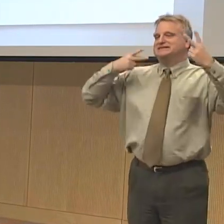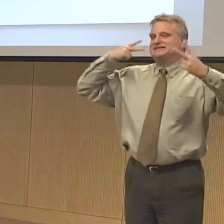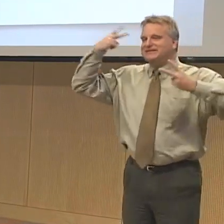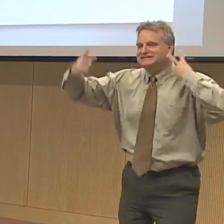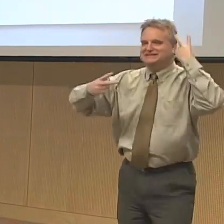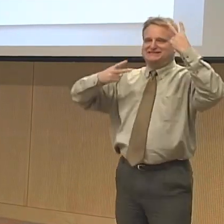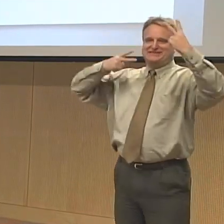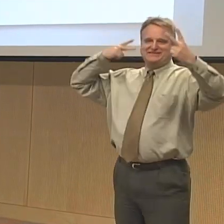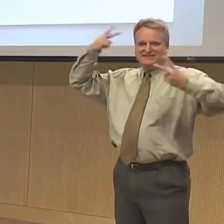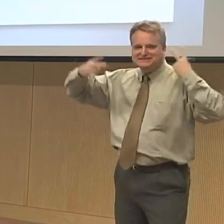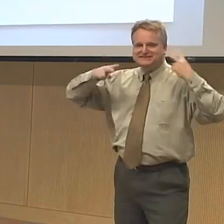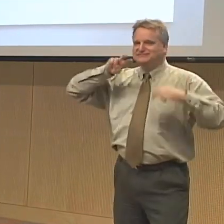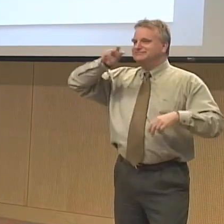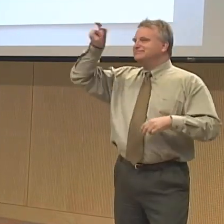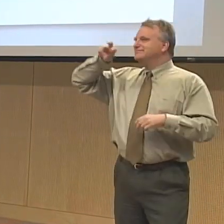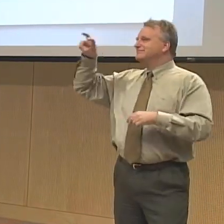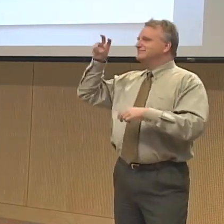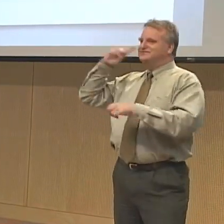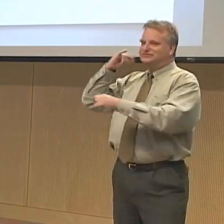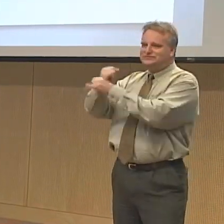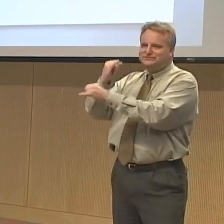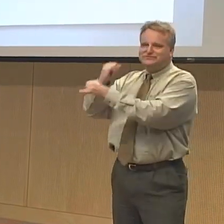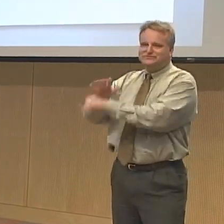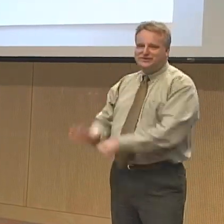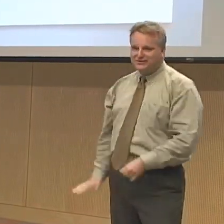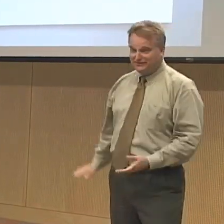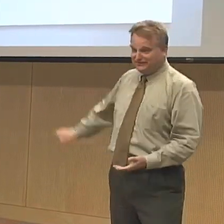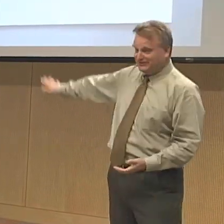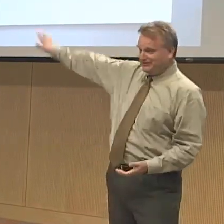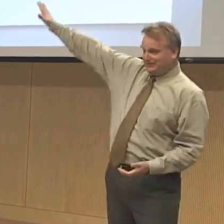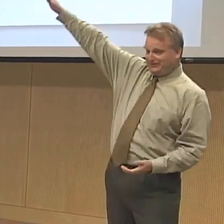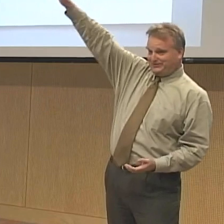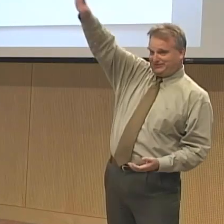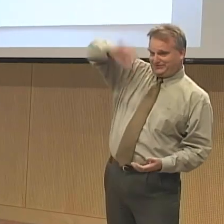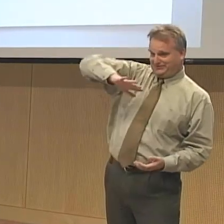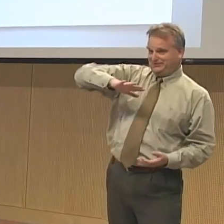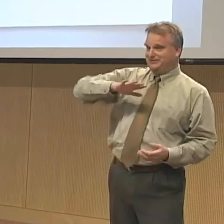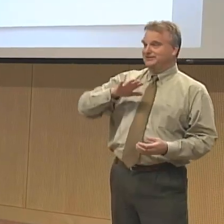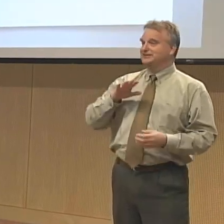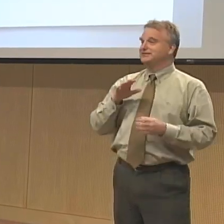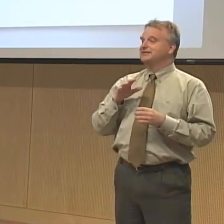I had the opportunity to visit many schools for the deaf all across the nation.